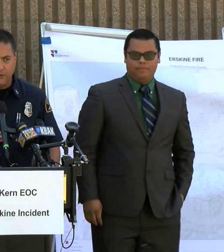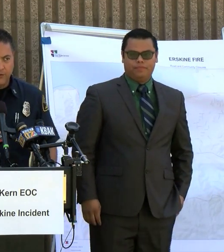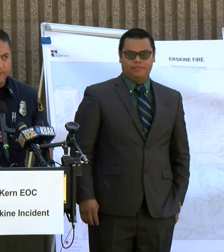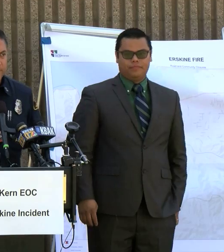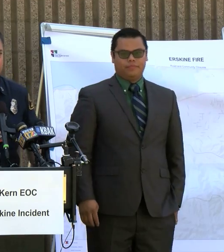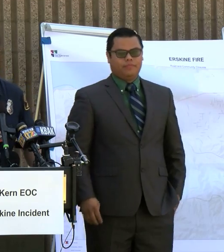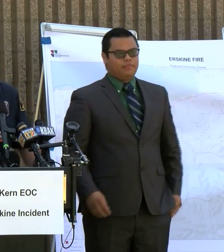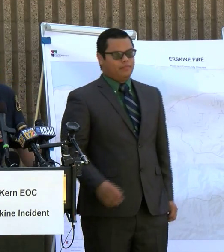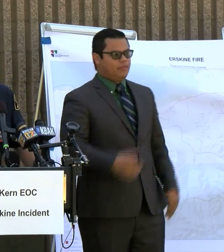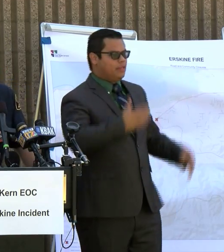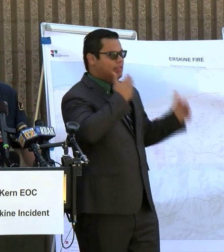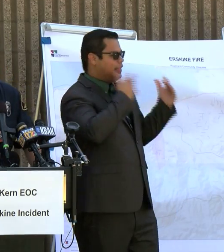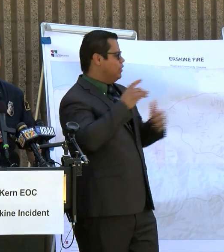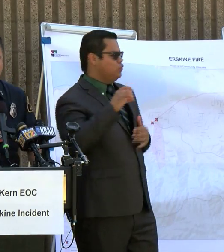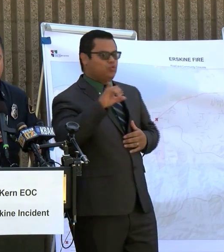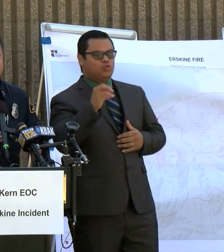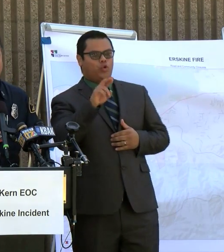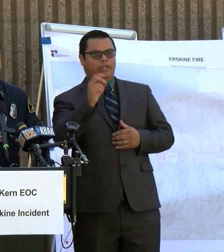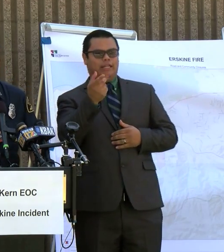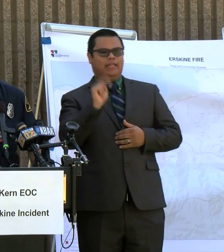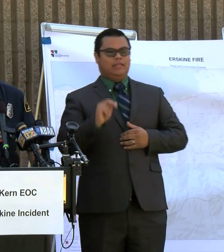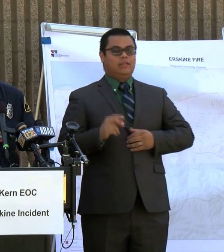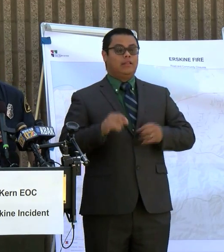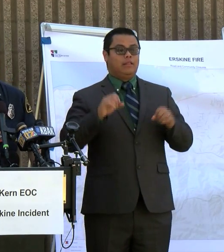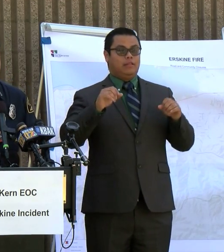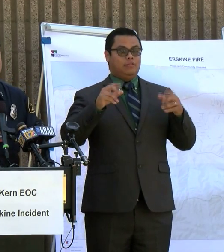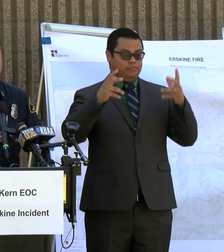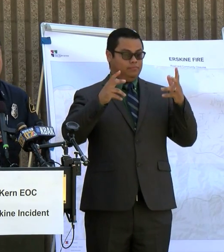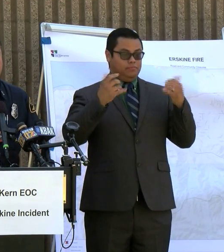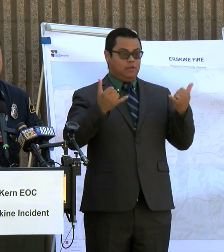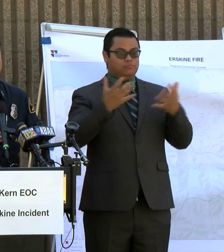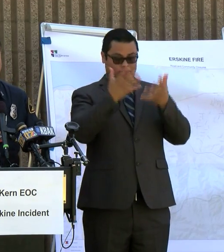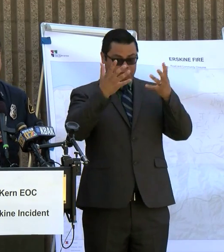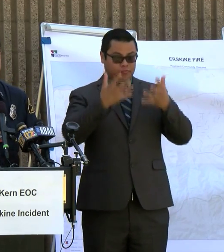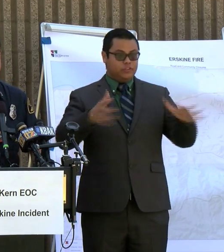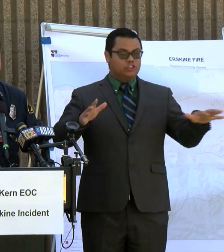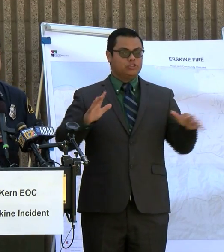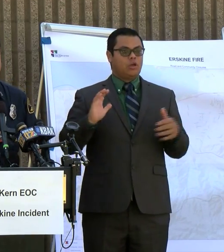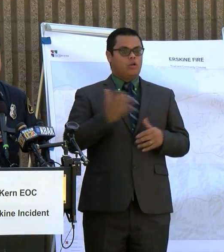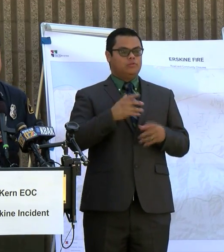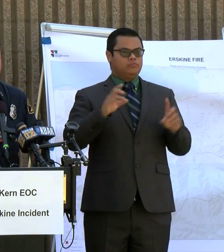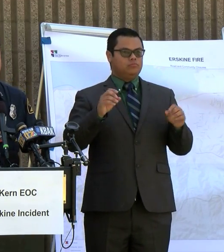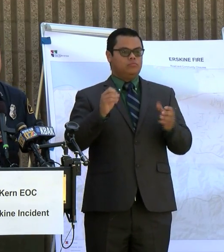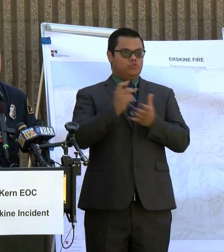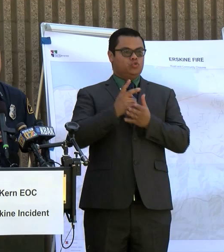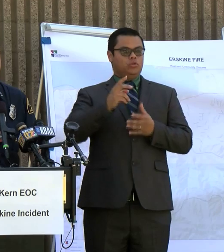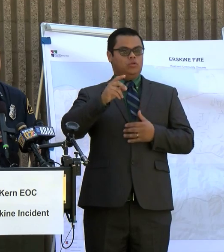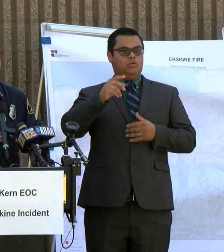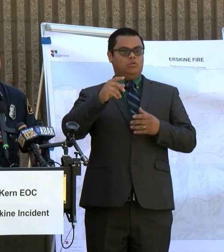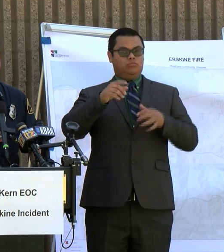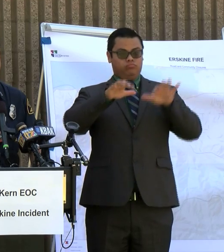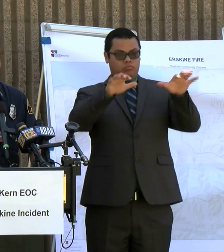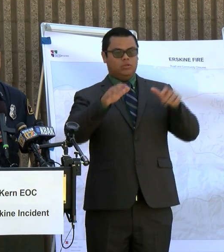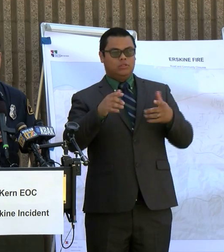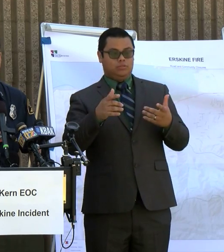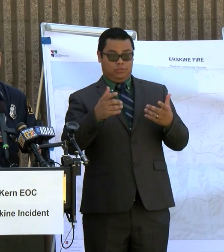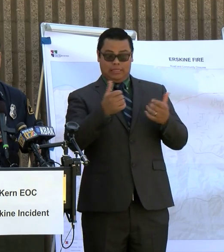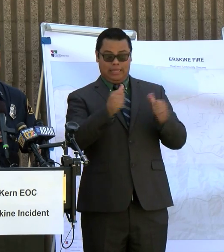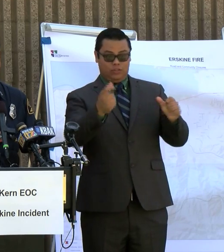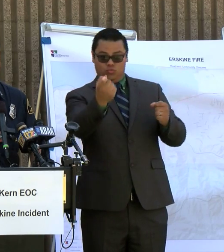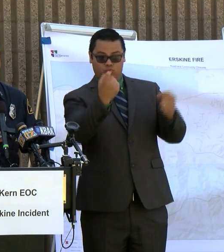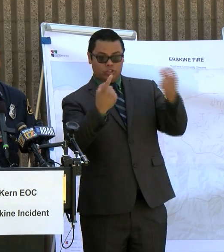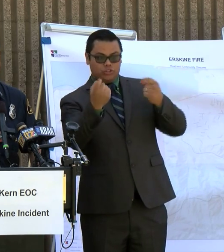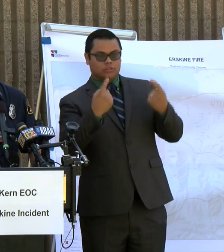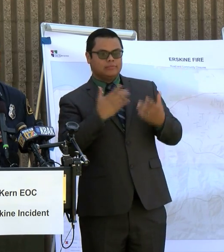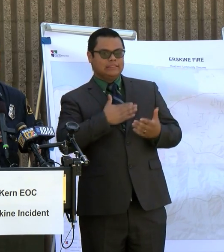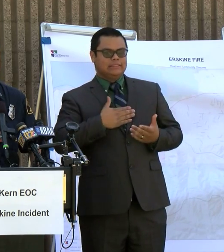Thank you, Jordan. And this concludes our official portion of the press conference that we have. I'd like to open up the floor for questions, please. Once